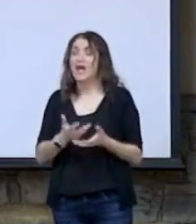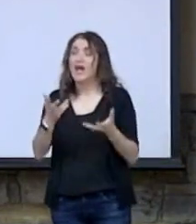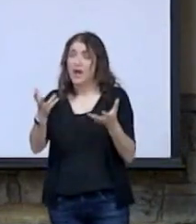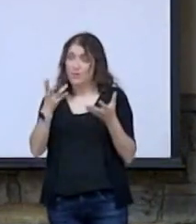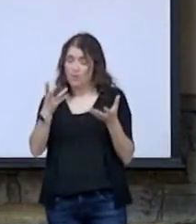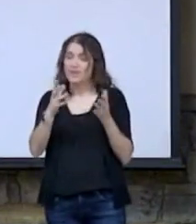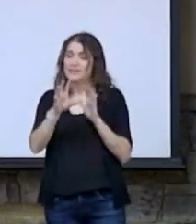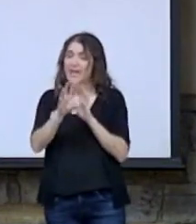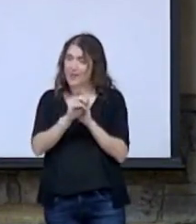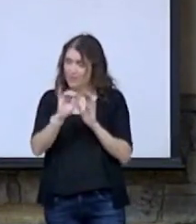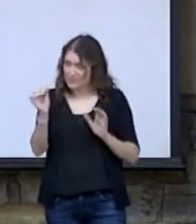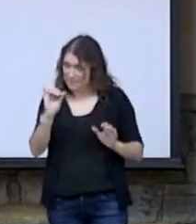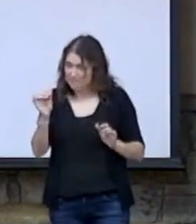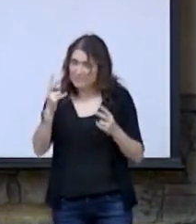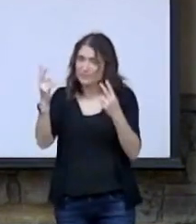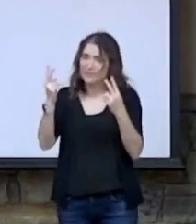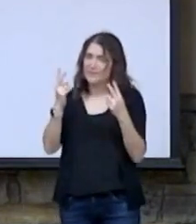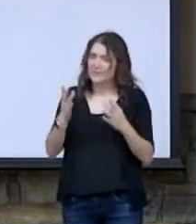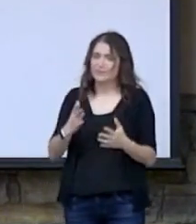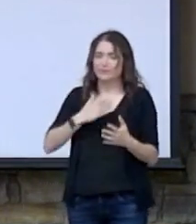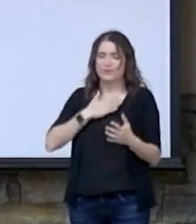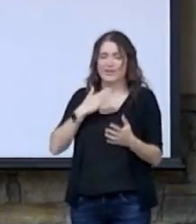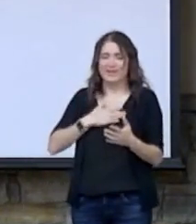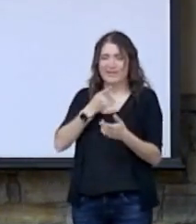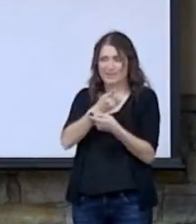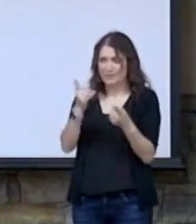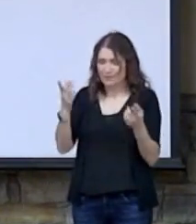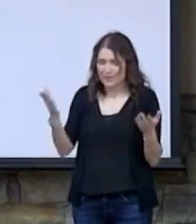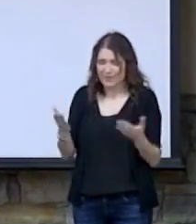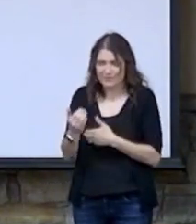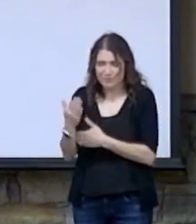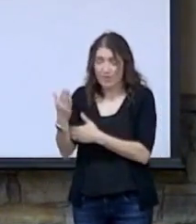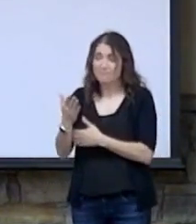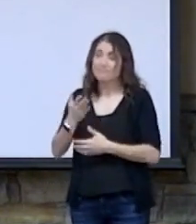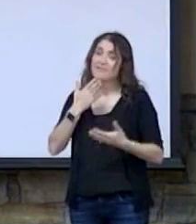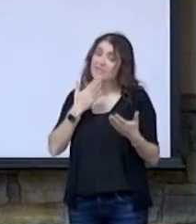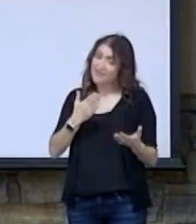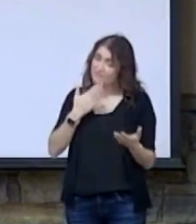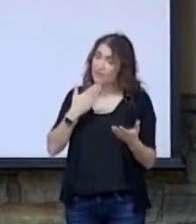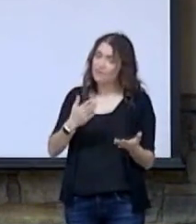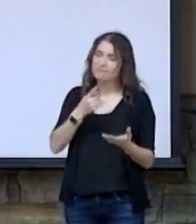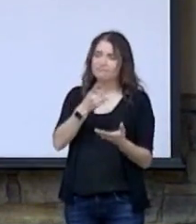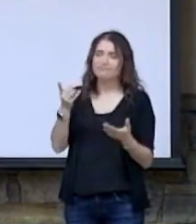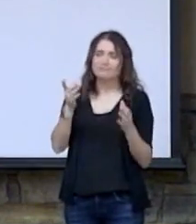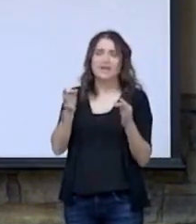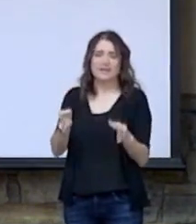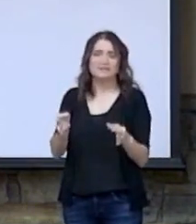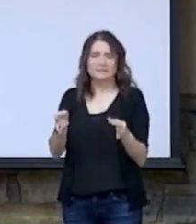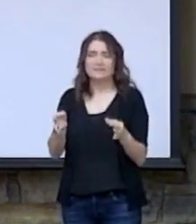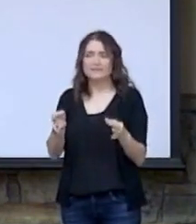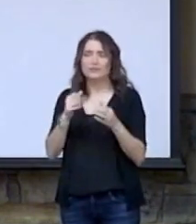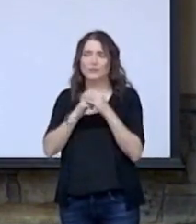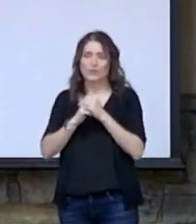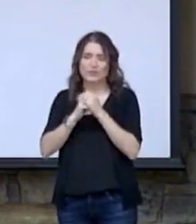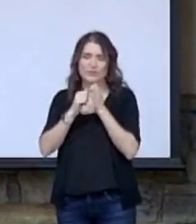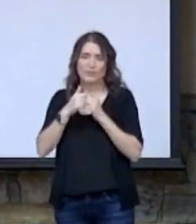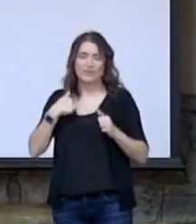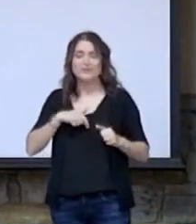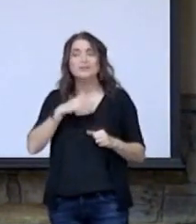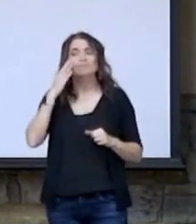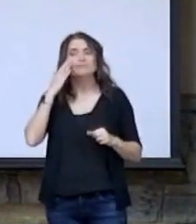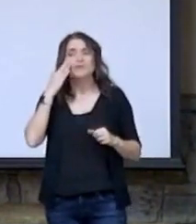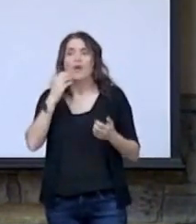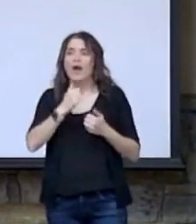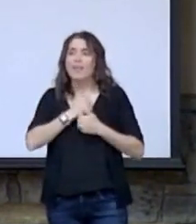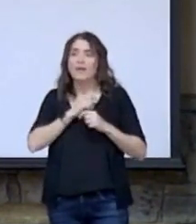also a welcome to our visitors. We're glad that you're here this morning and thankful that you've made the decision to worship with us. You know, I always love being at